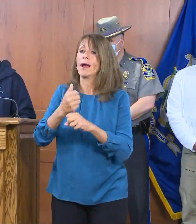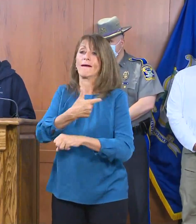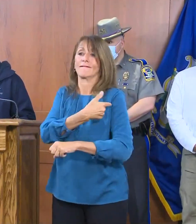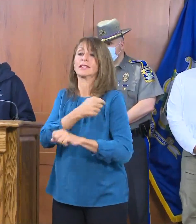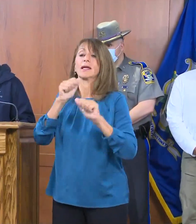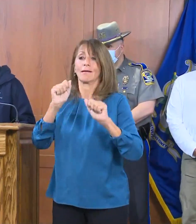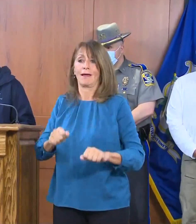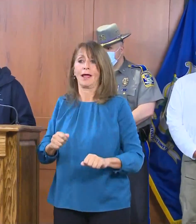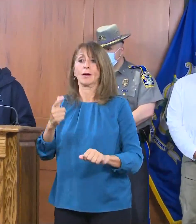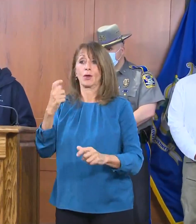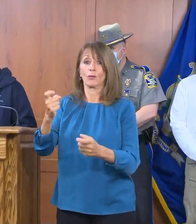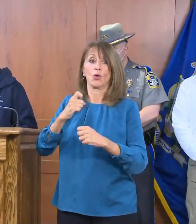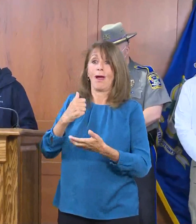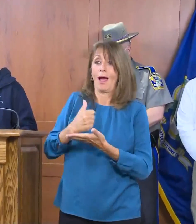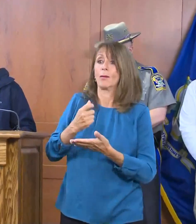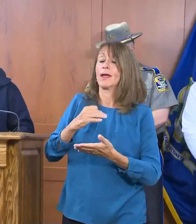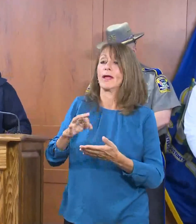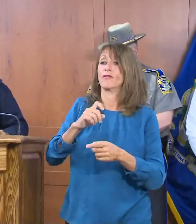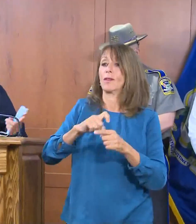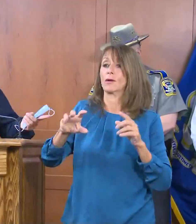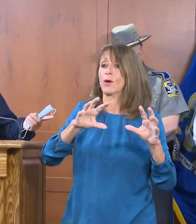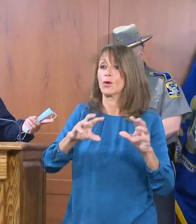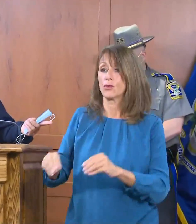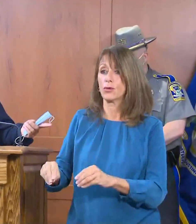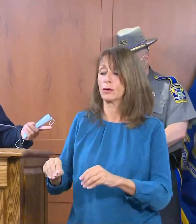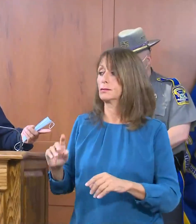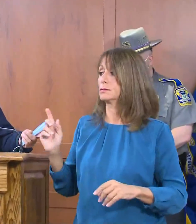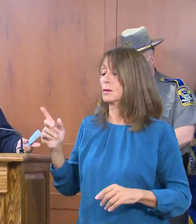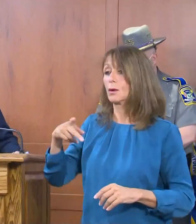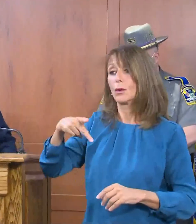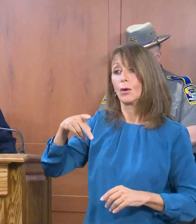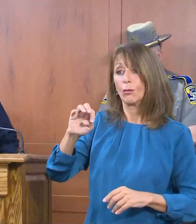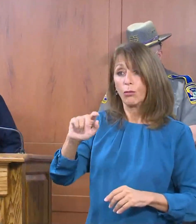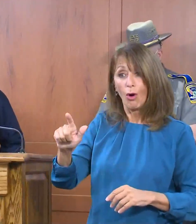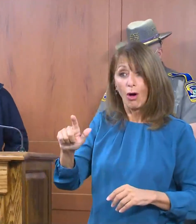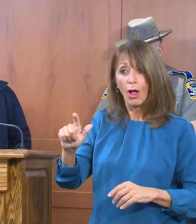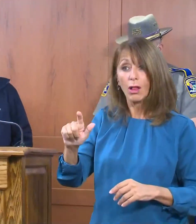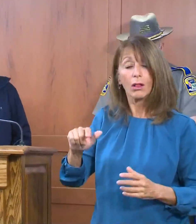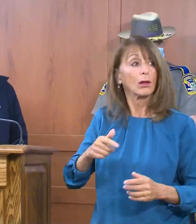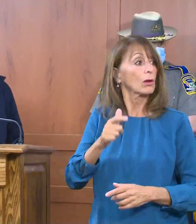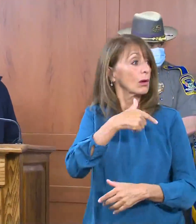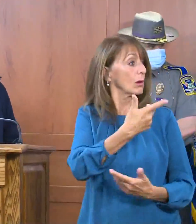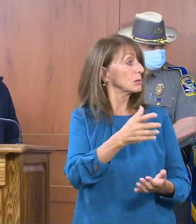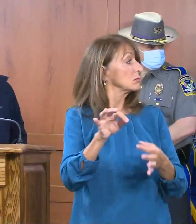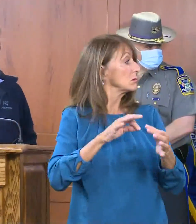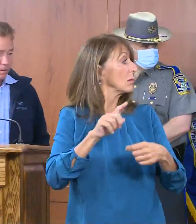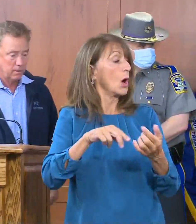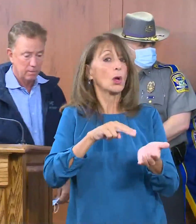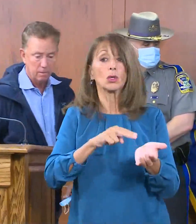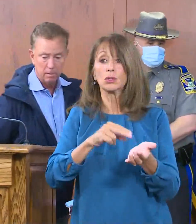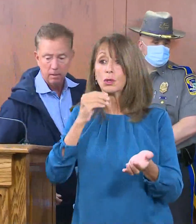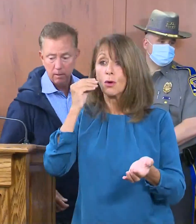this hurricane. Would you like Paul to give you the update on the nursing homes?